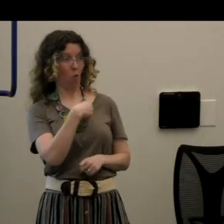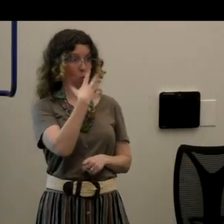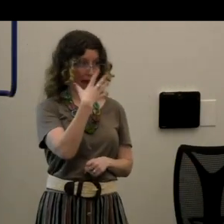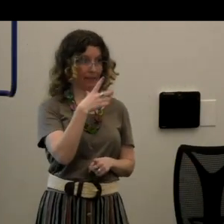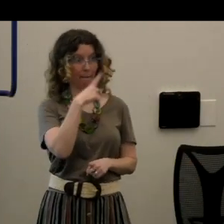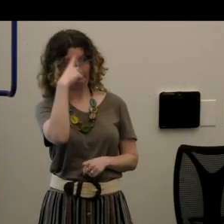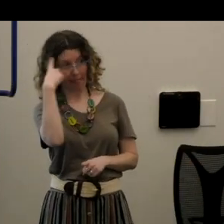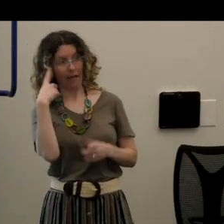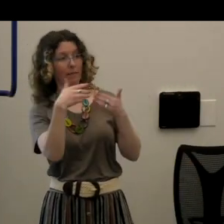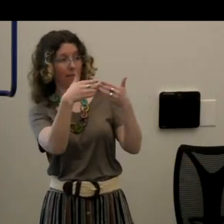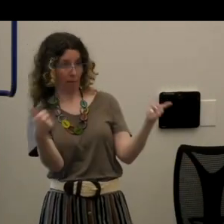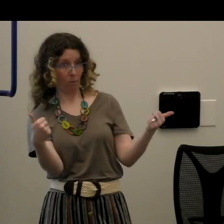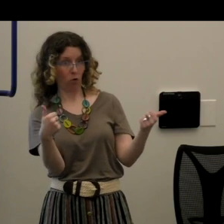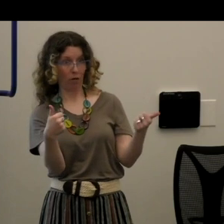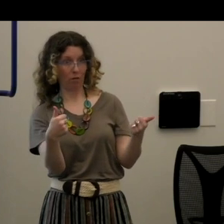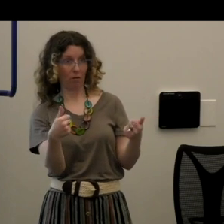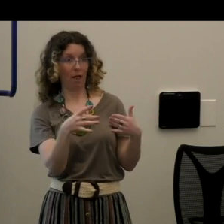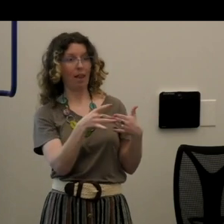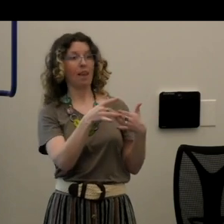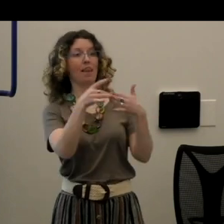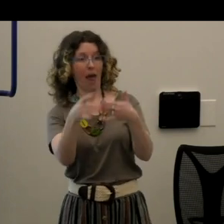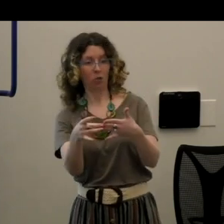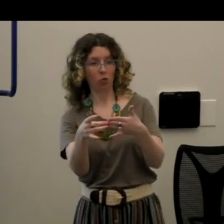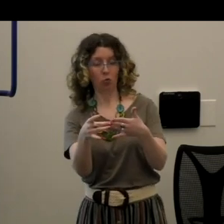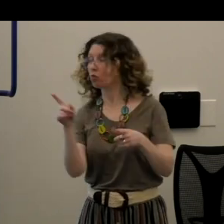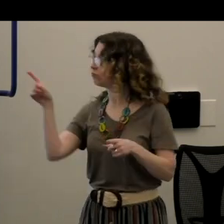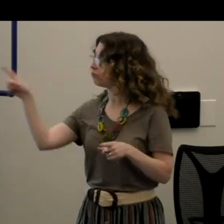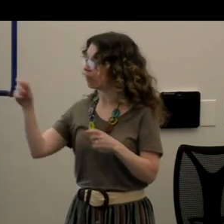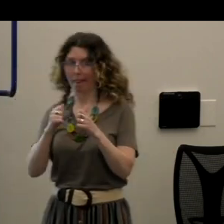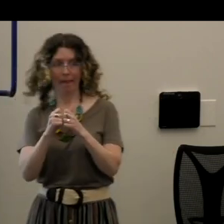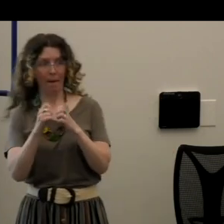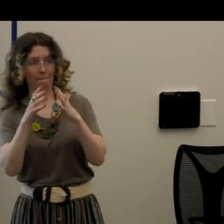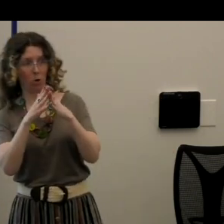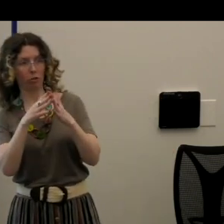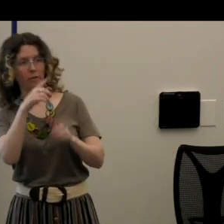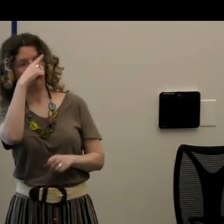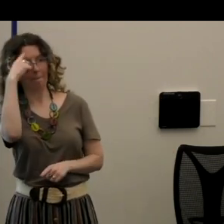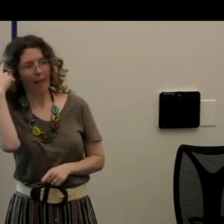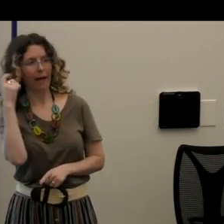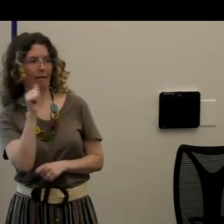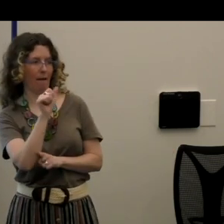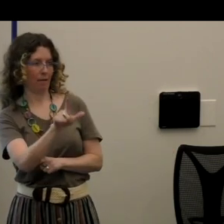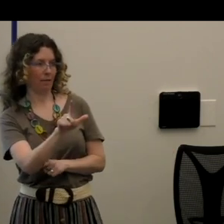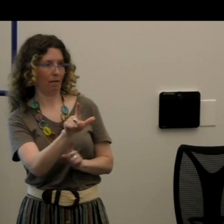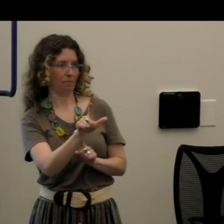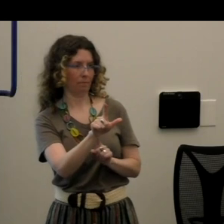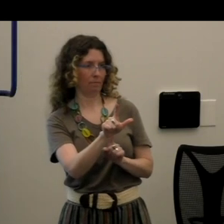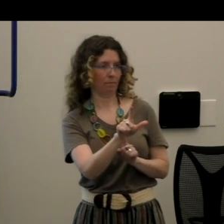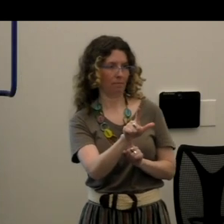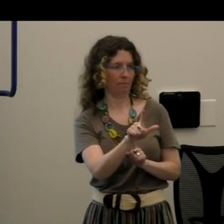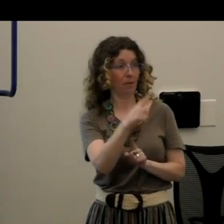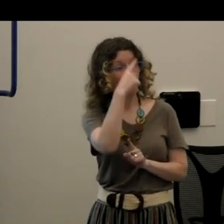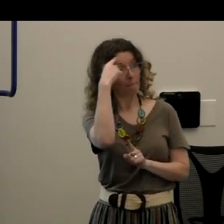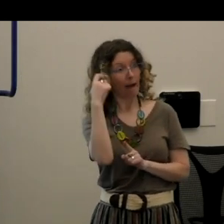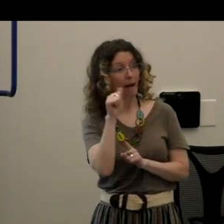So that was a situation where white and Black were segregated, led to the emergence of a Black